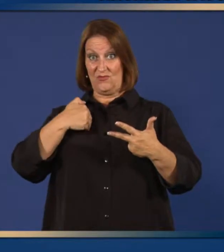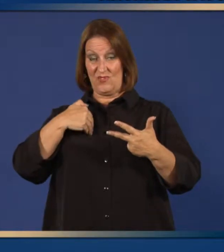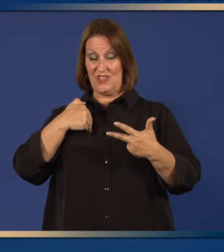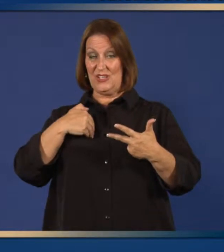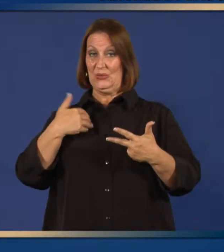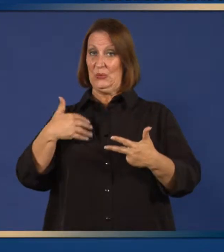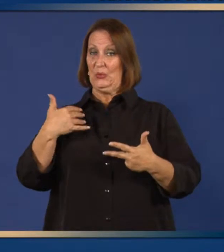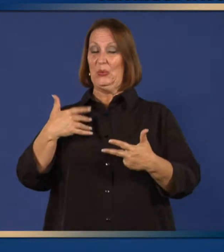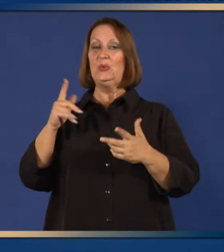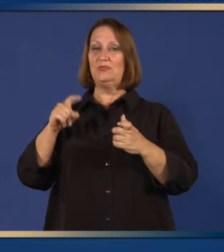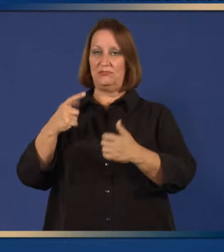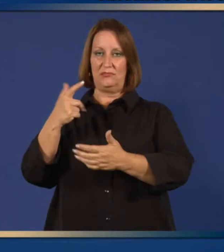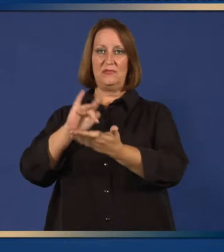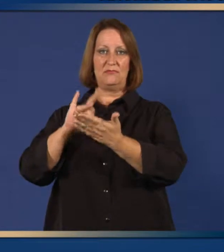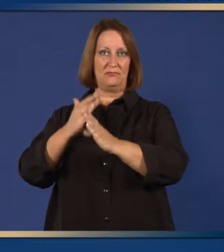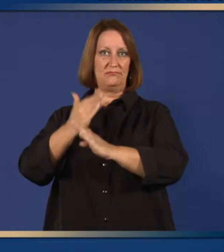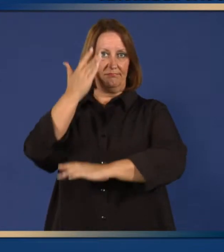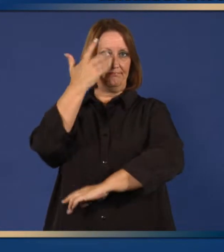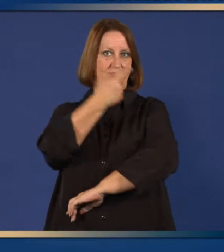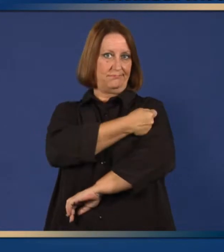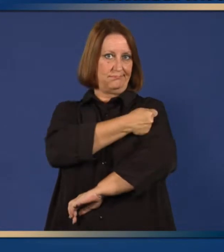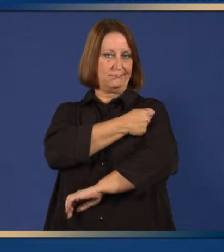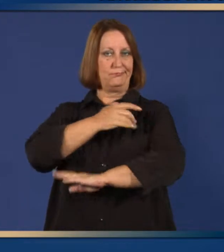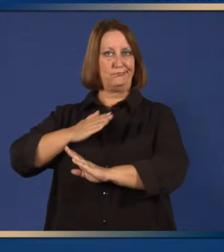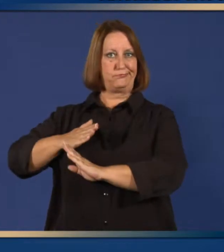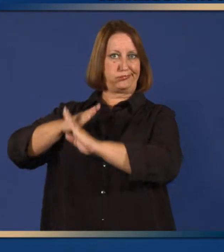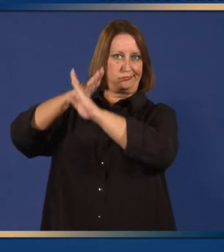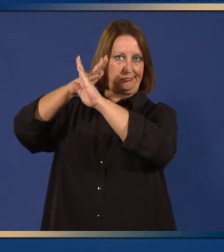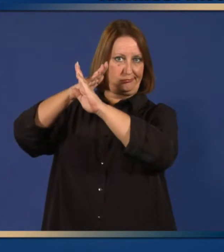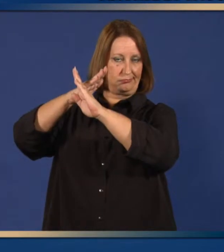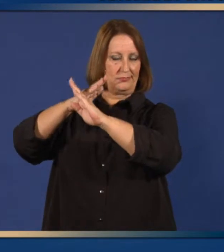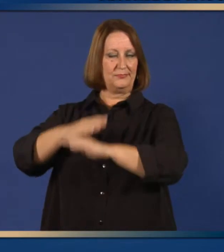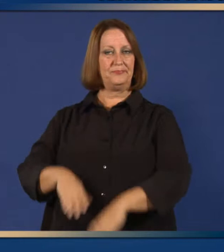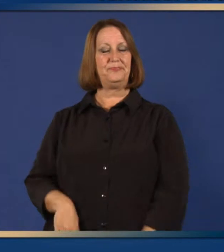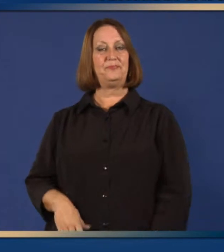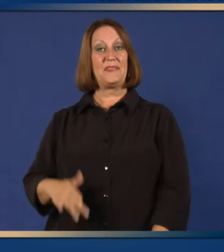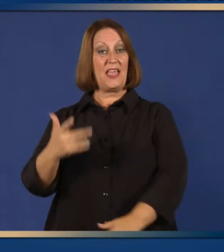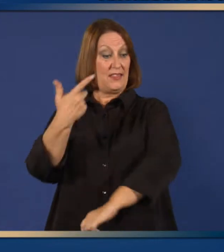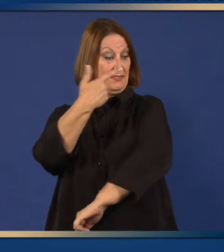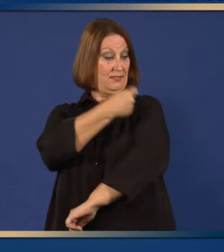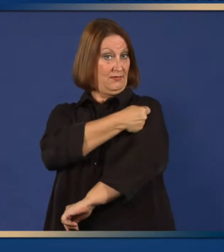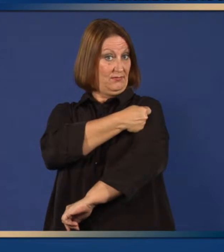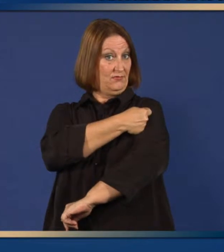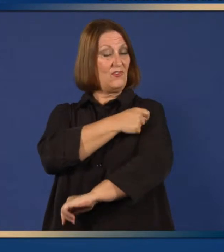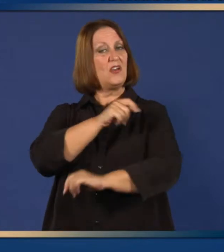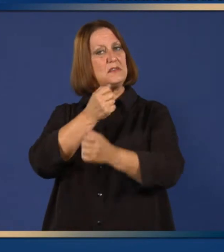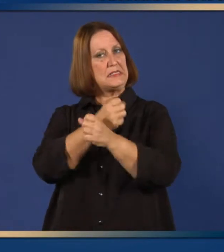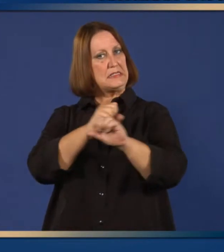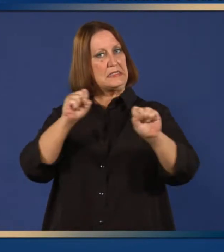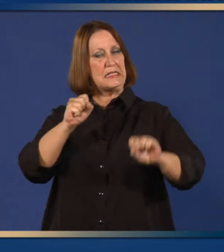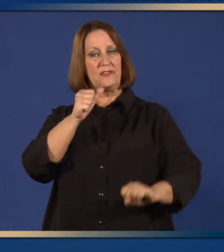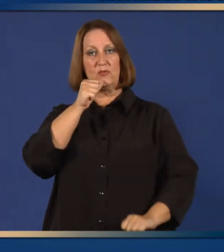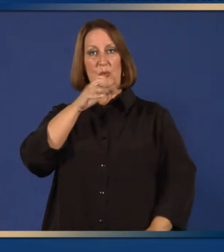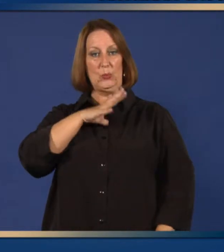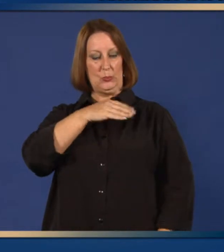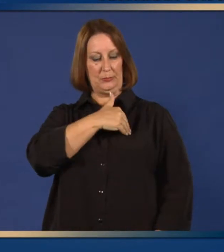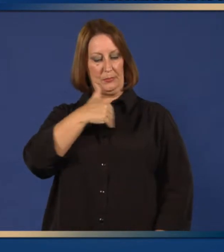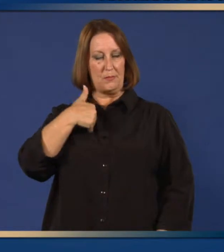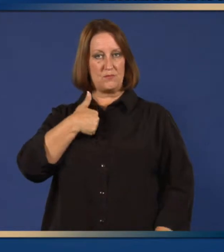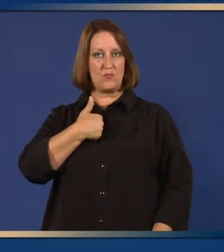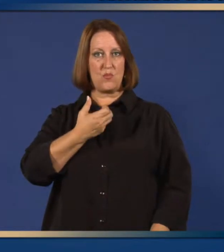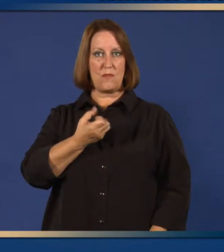inhalation disease. Nursing mothers may safely be given anthrax vaccine.